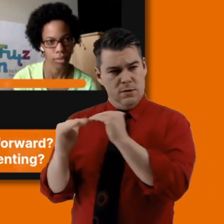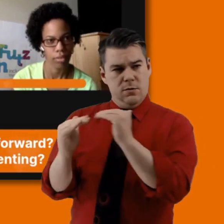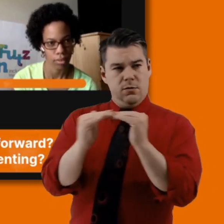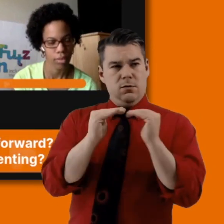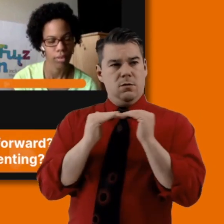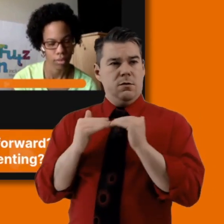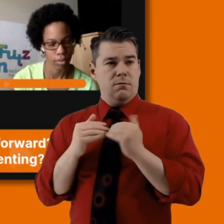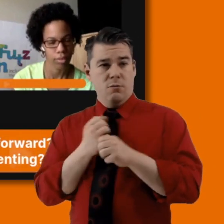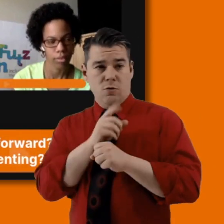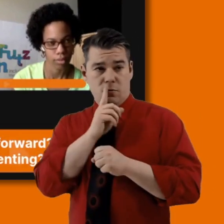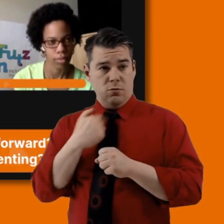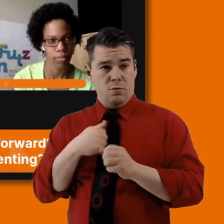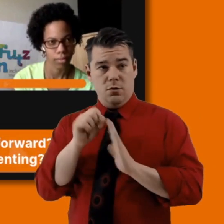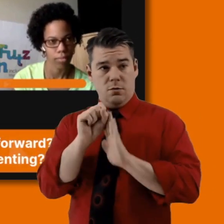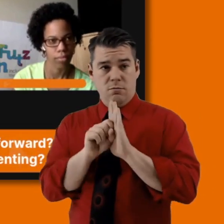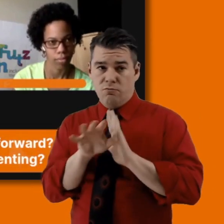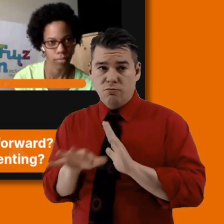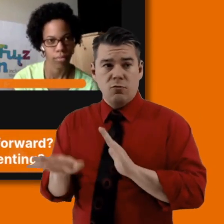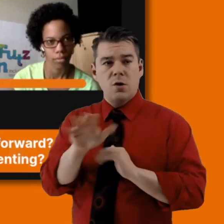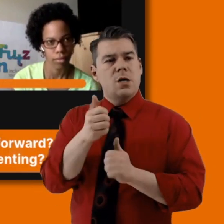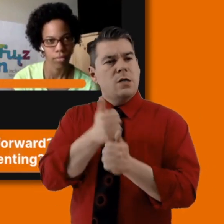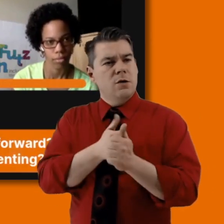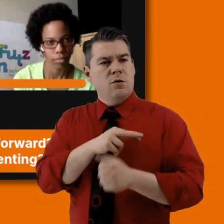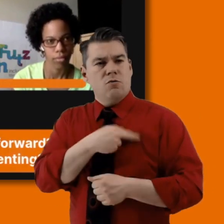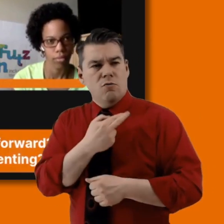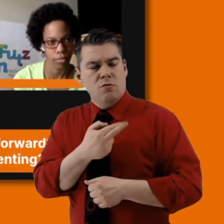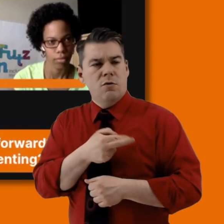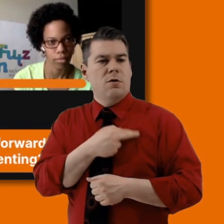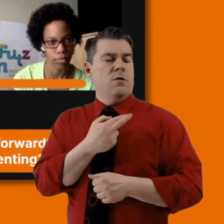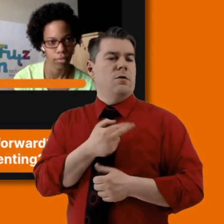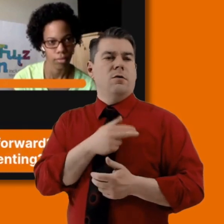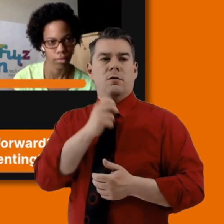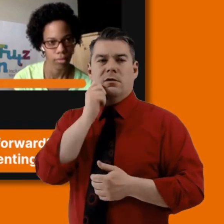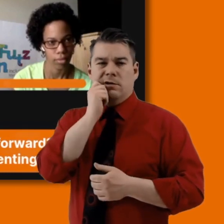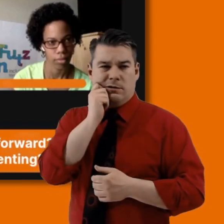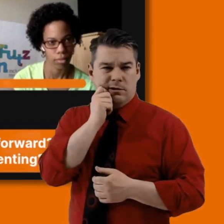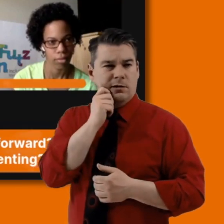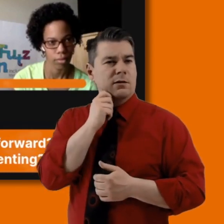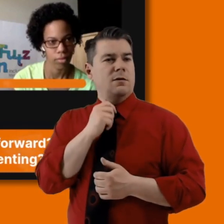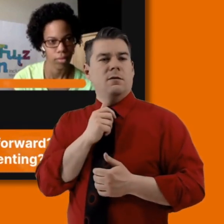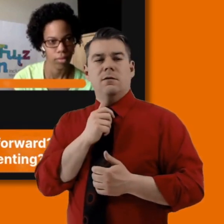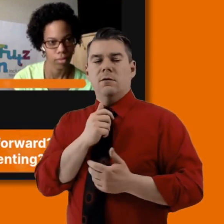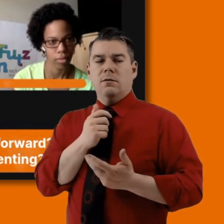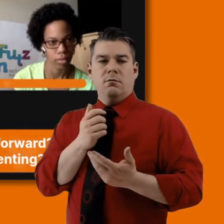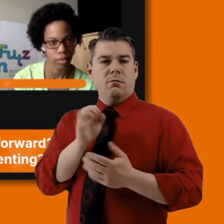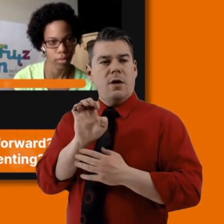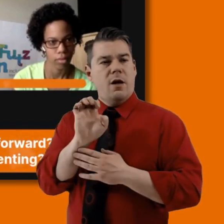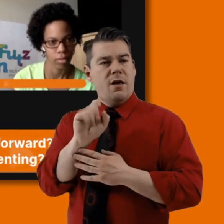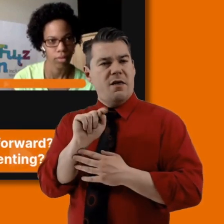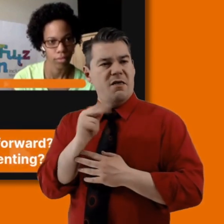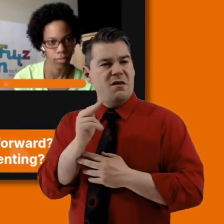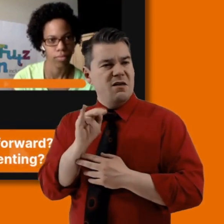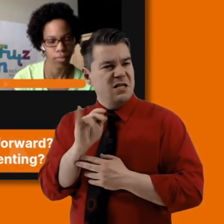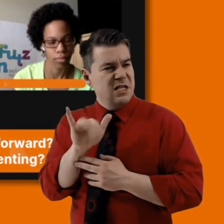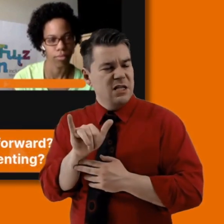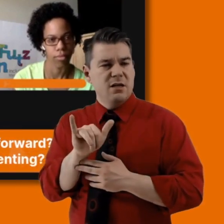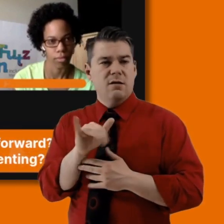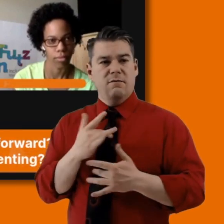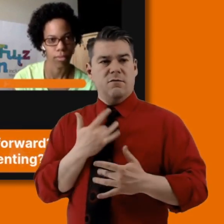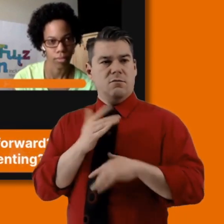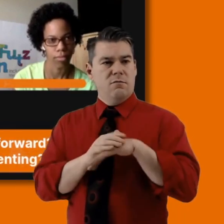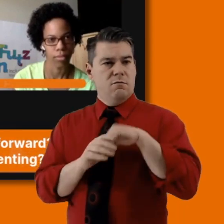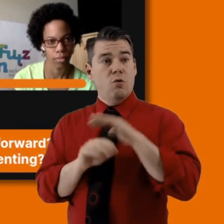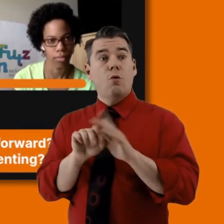that we're a space that every race, religion, creed, ethnicity feels comfortable coming to and going to